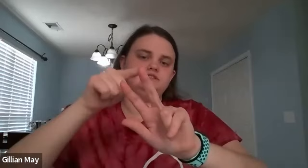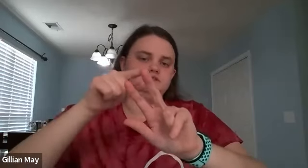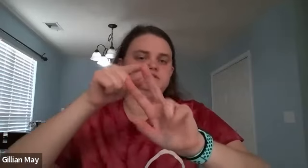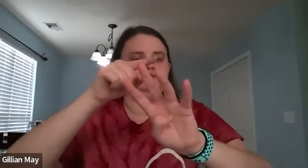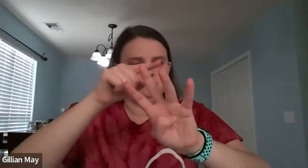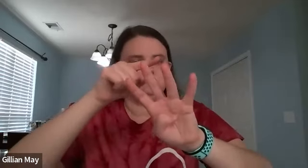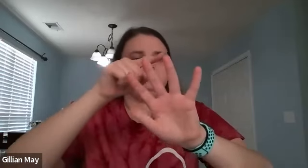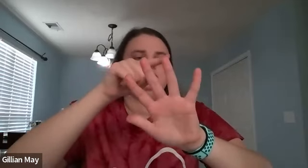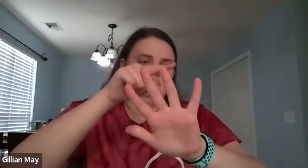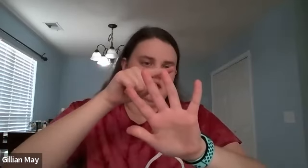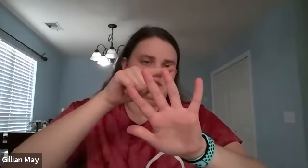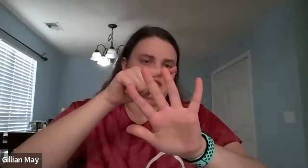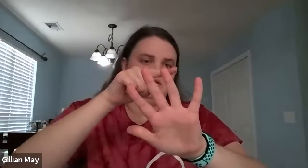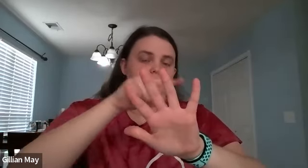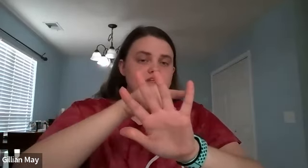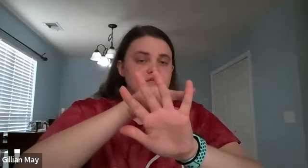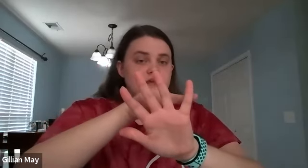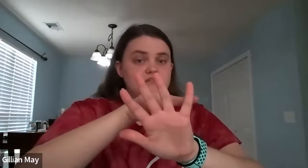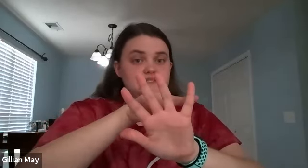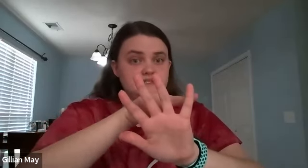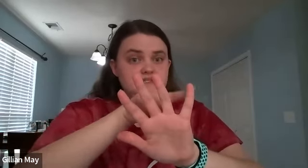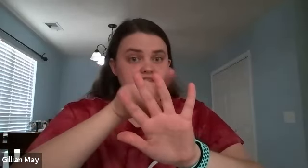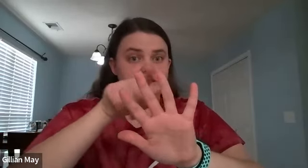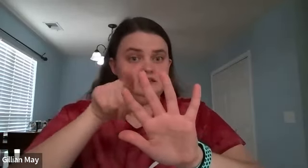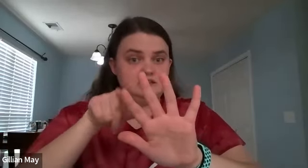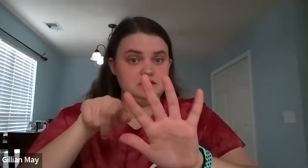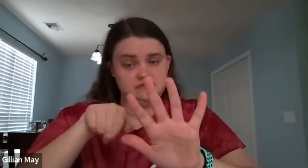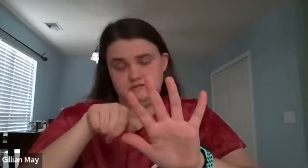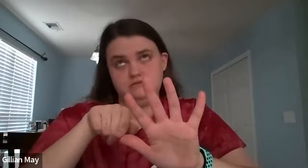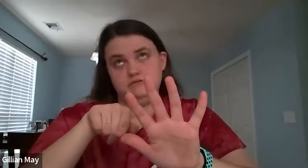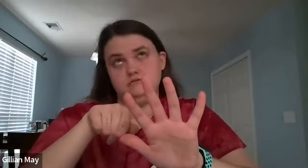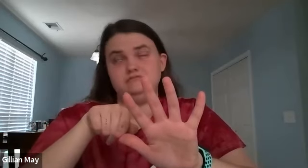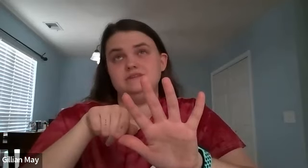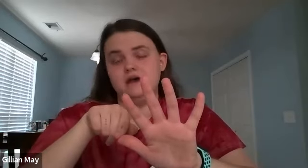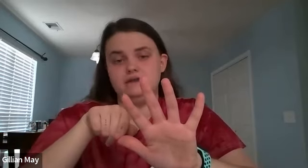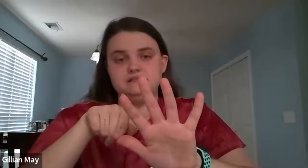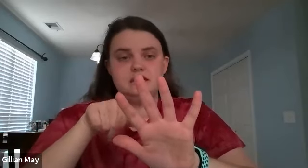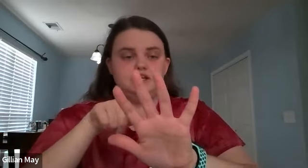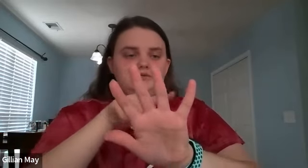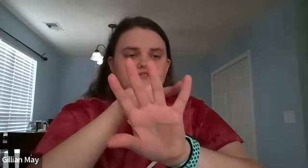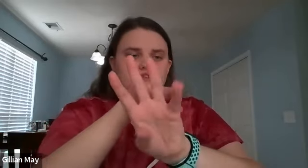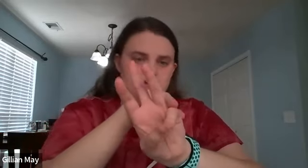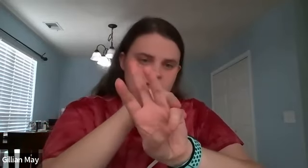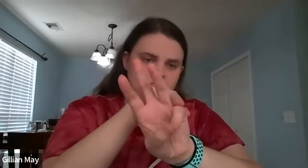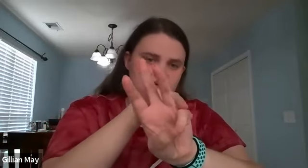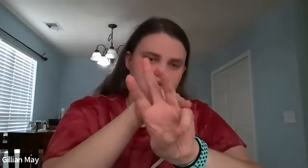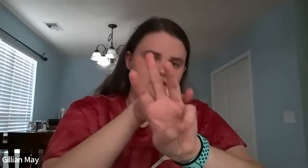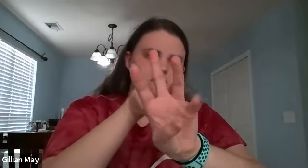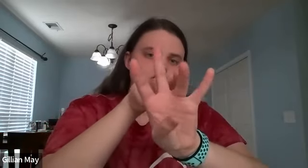fingers, and then when we do like our 6 to 9 and 10, you start at that pinky and